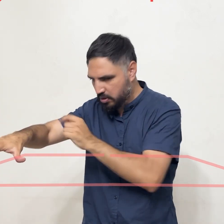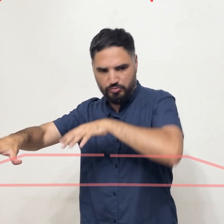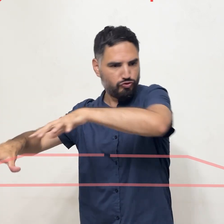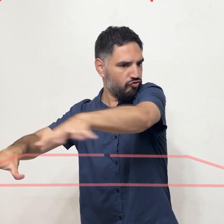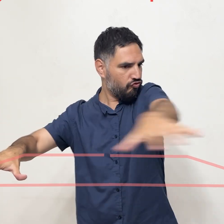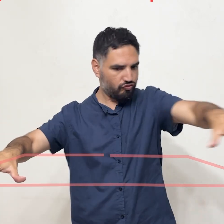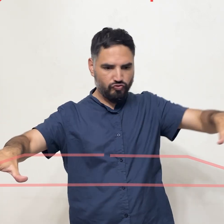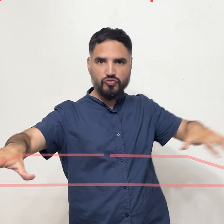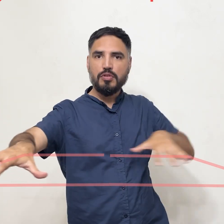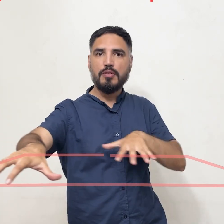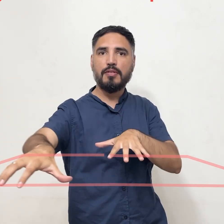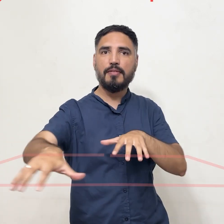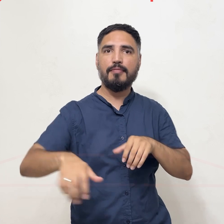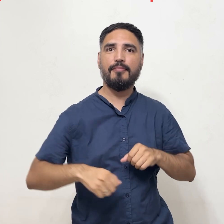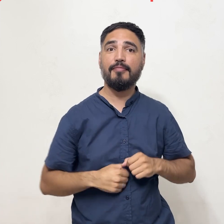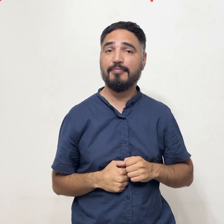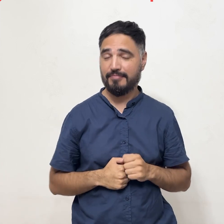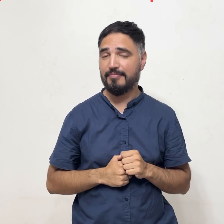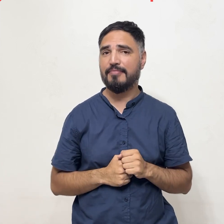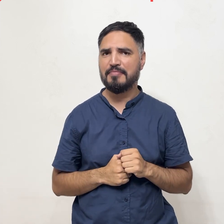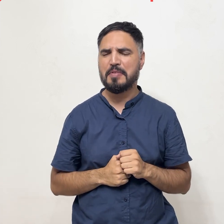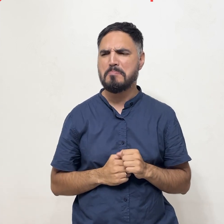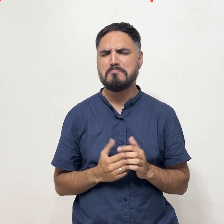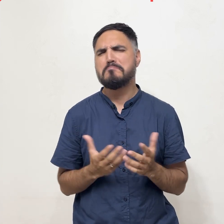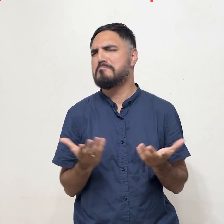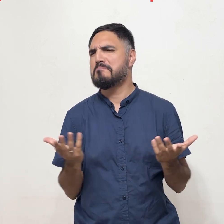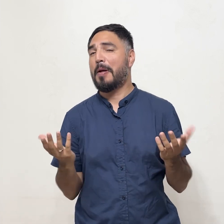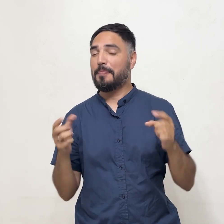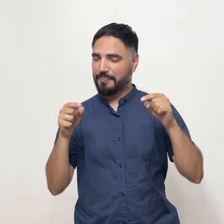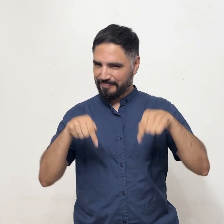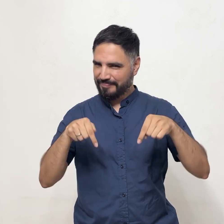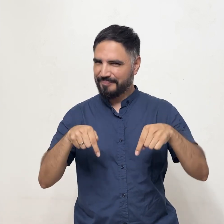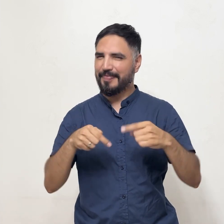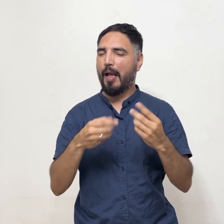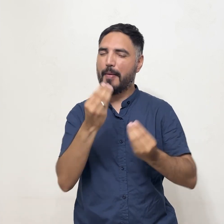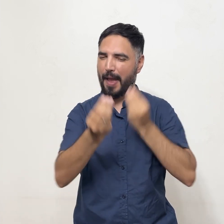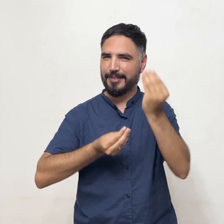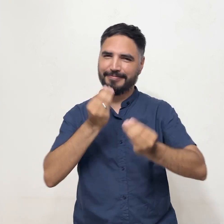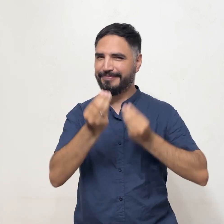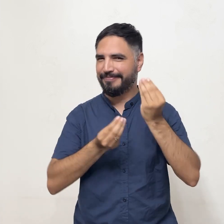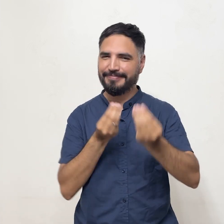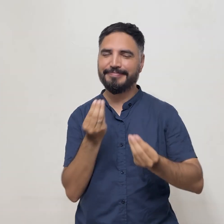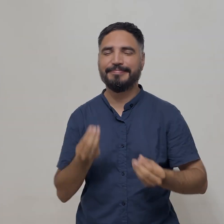visual spatial grammar. But what does this really mean? Well, now we're going to explain it.